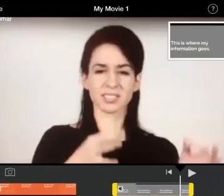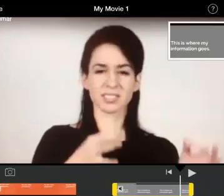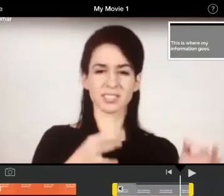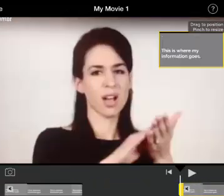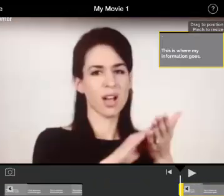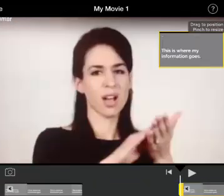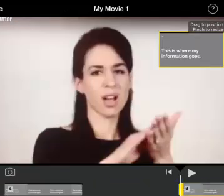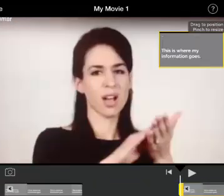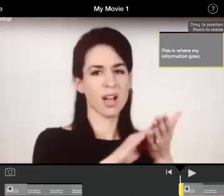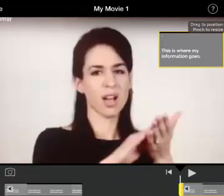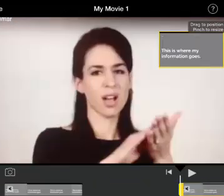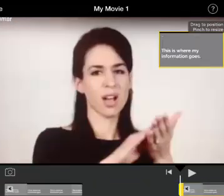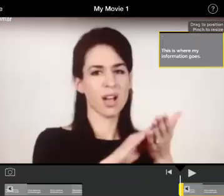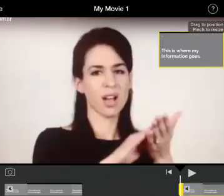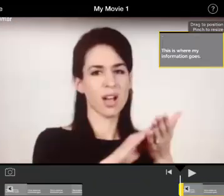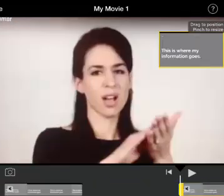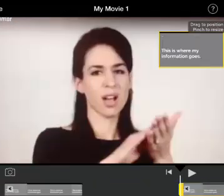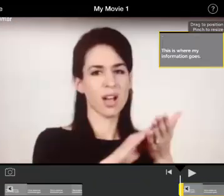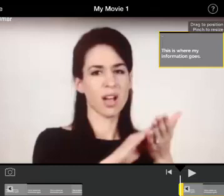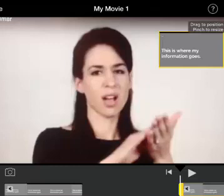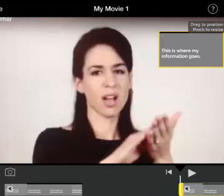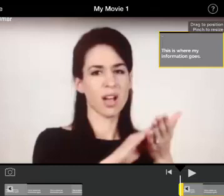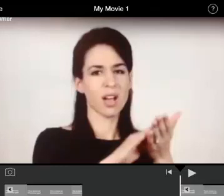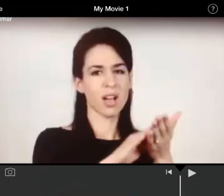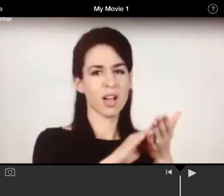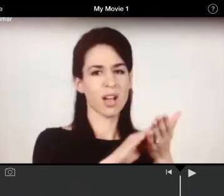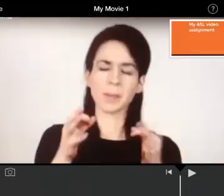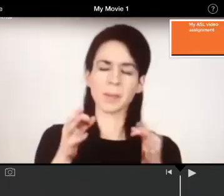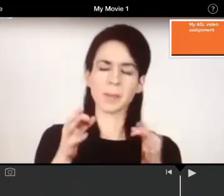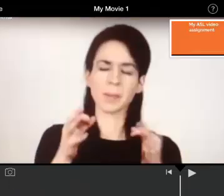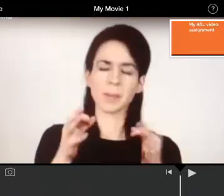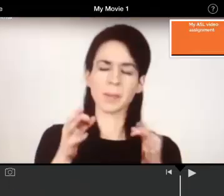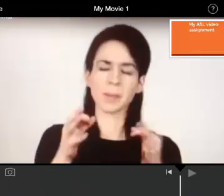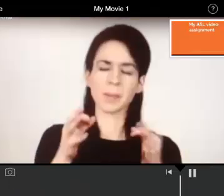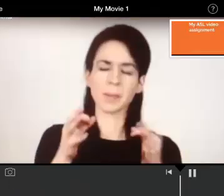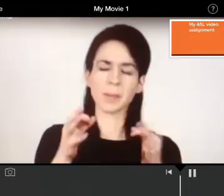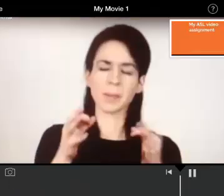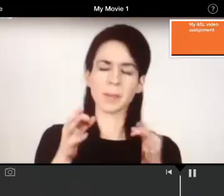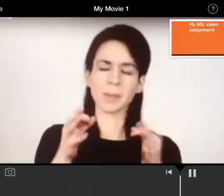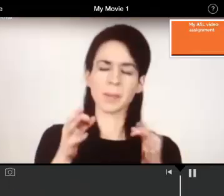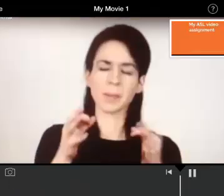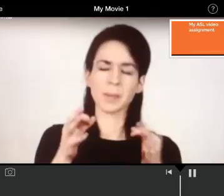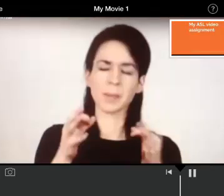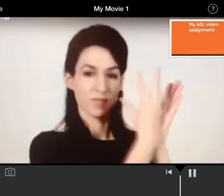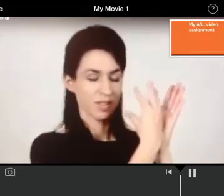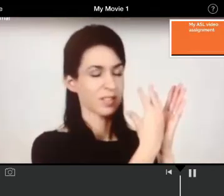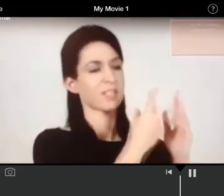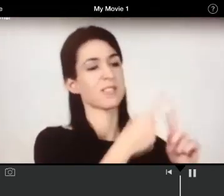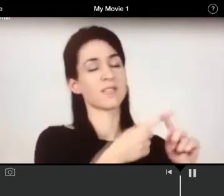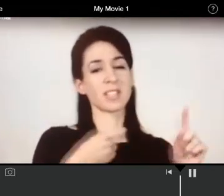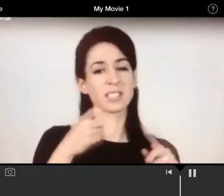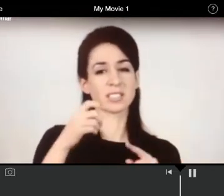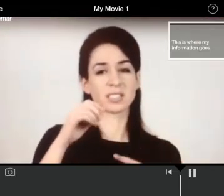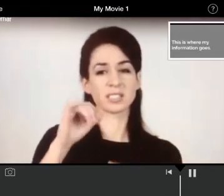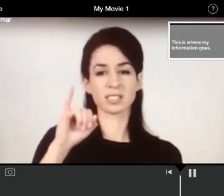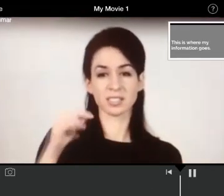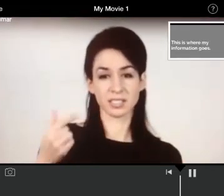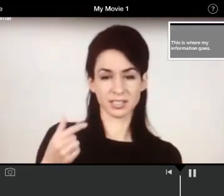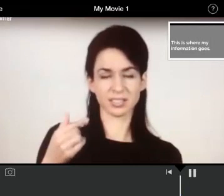stop. Okay, so when I want to preview it, I can hit this play here and I can see how the different things